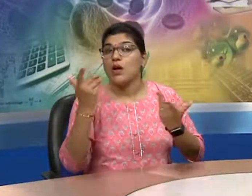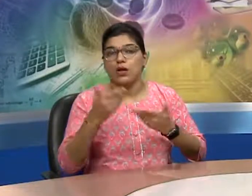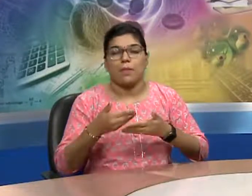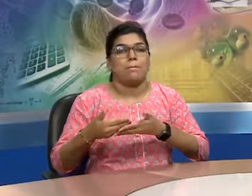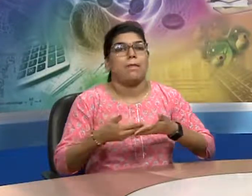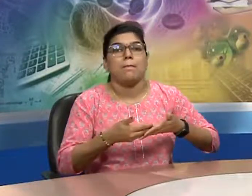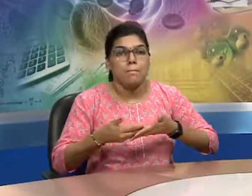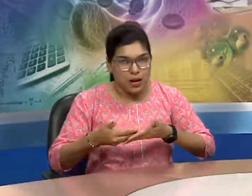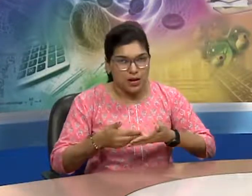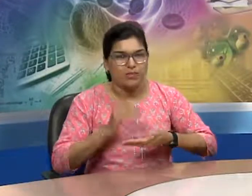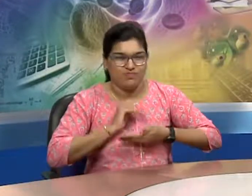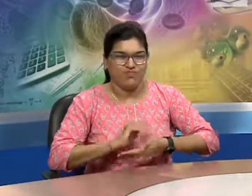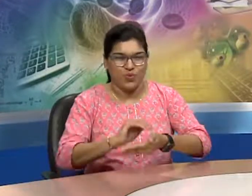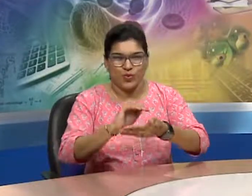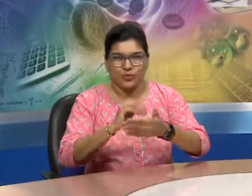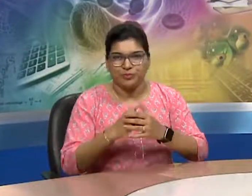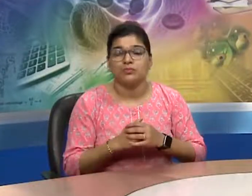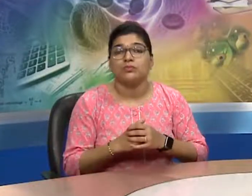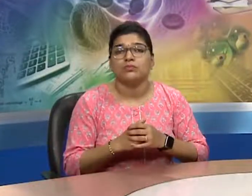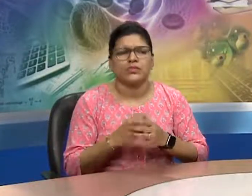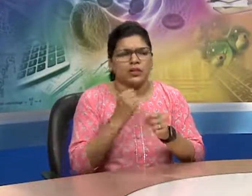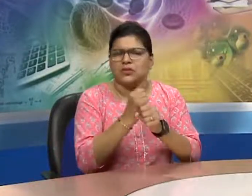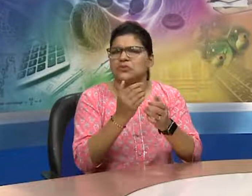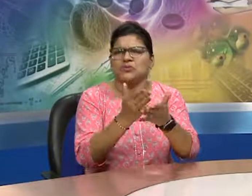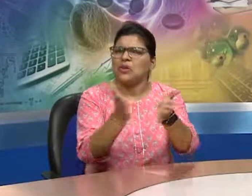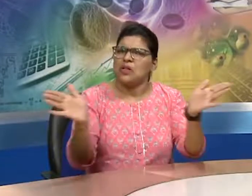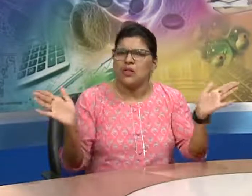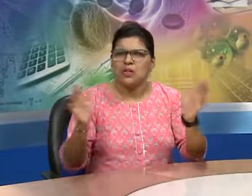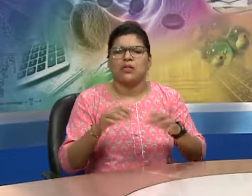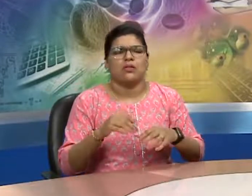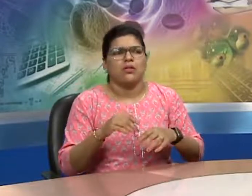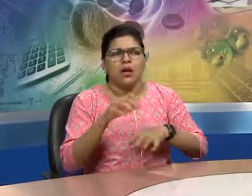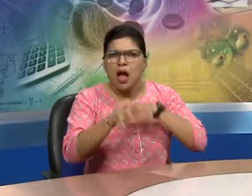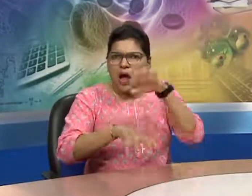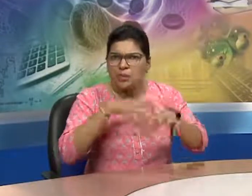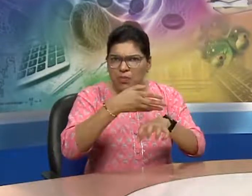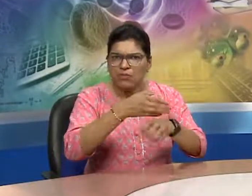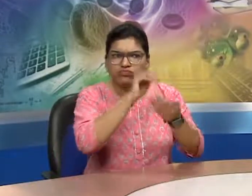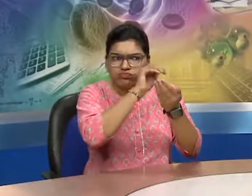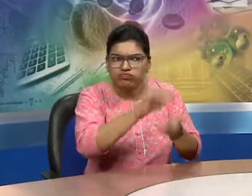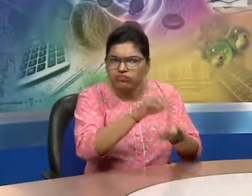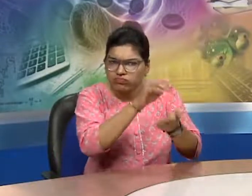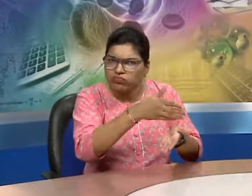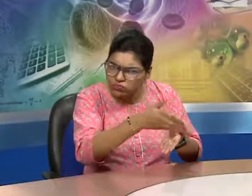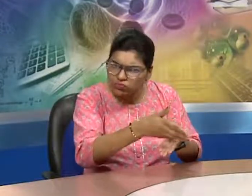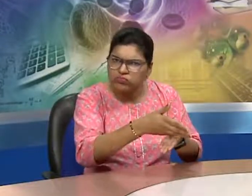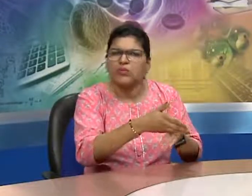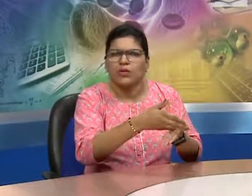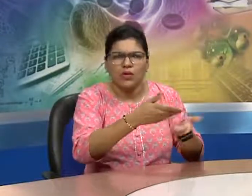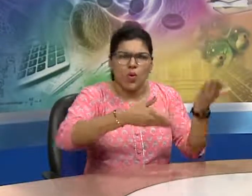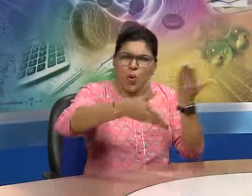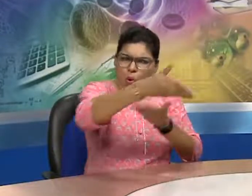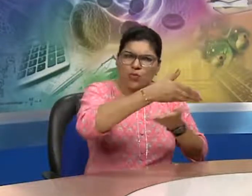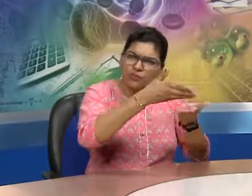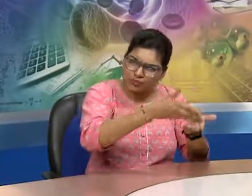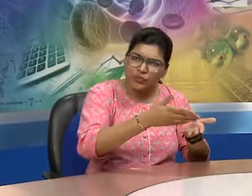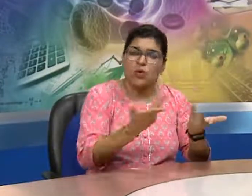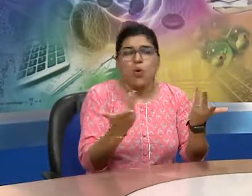This word is offspring. It means baby. Like all animals